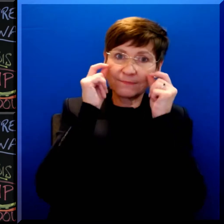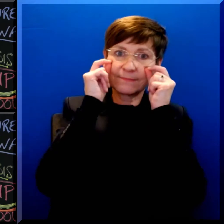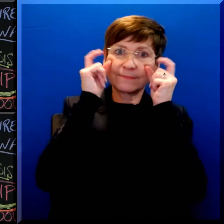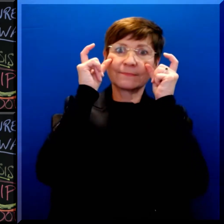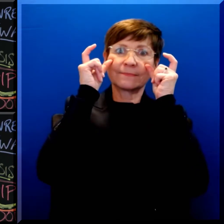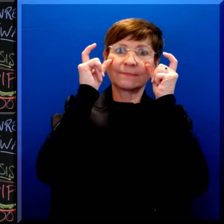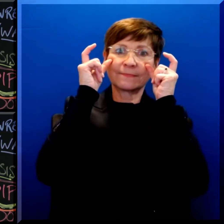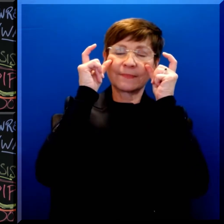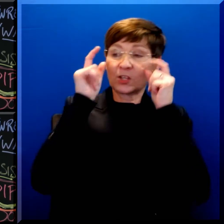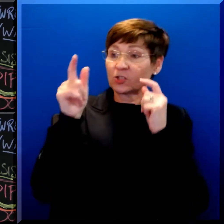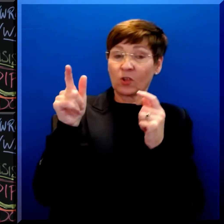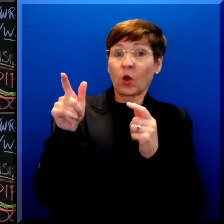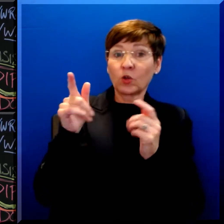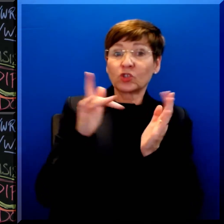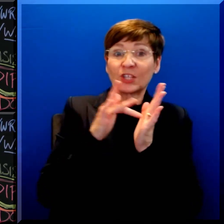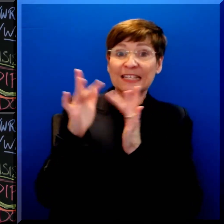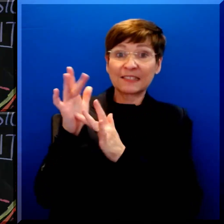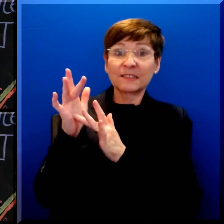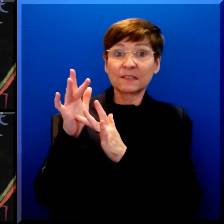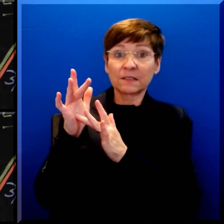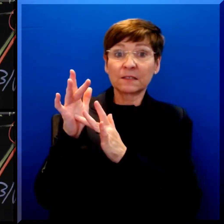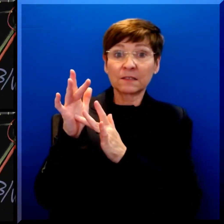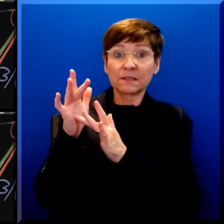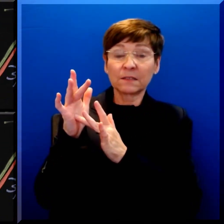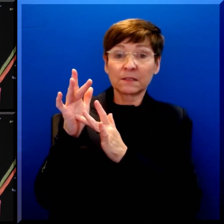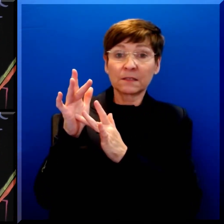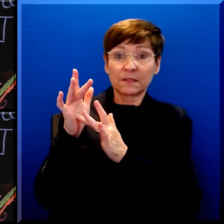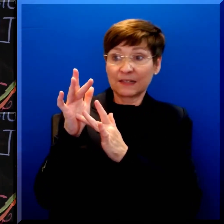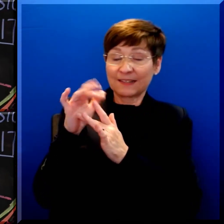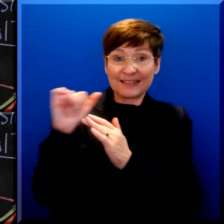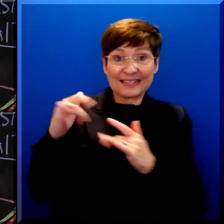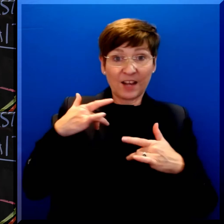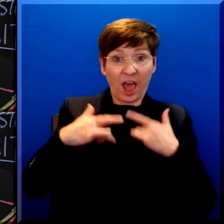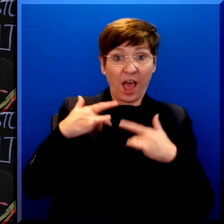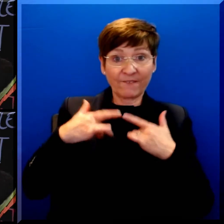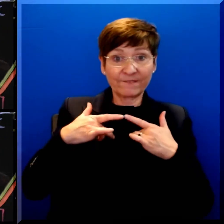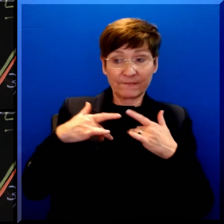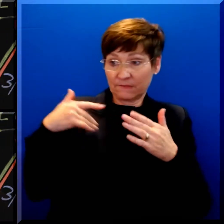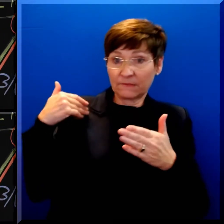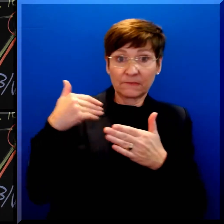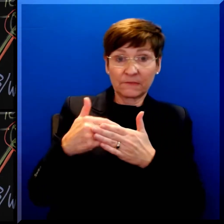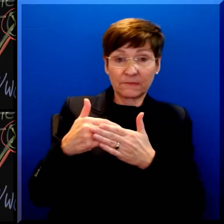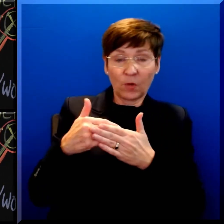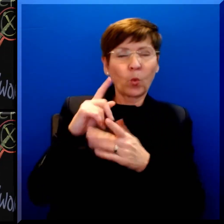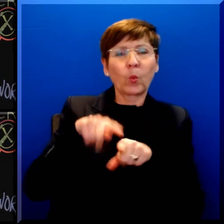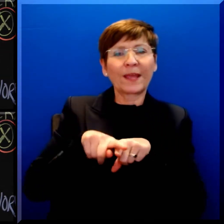his. What does the journey of Jesus actually teach us? Well, there's so many things we can learn from Jesus, but here's the most